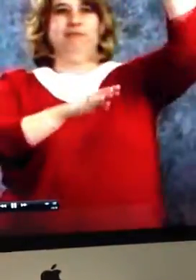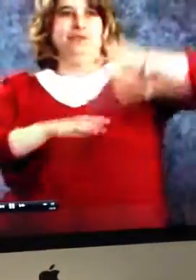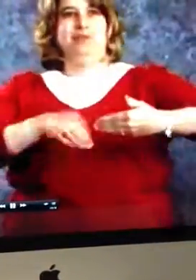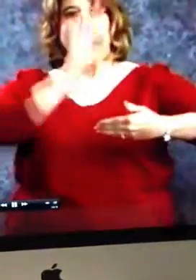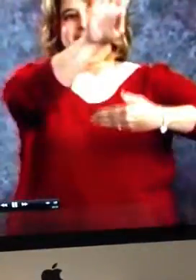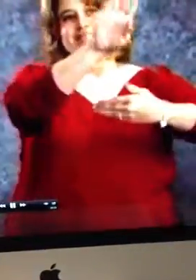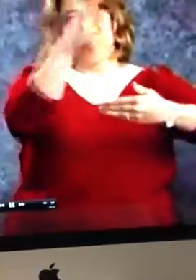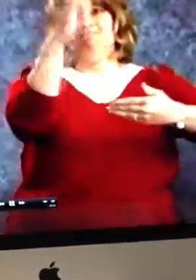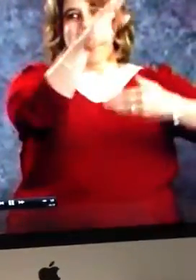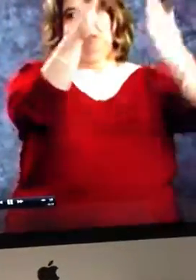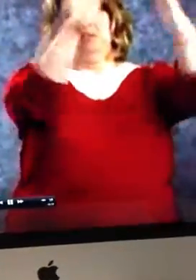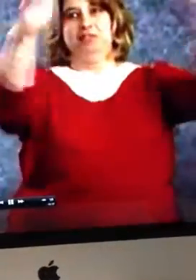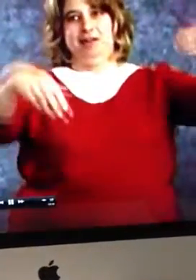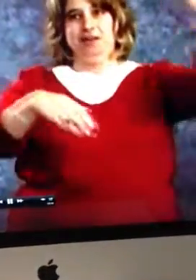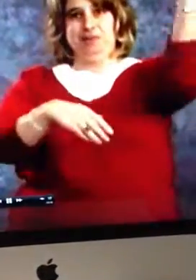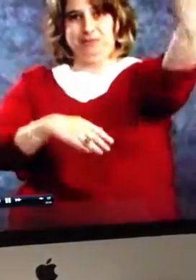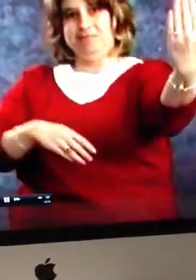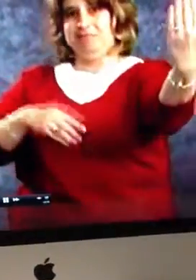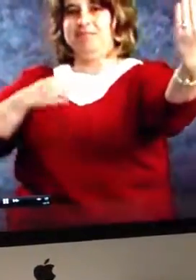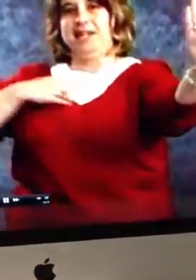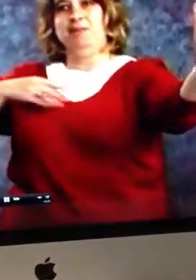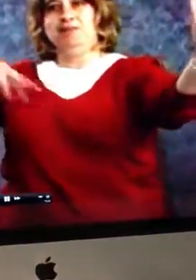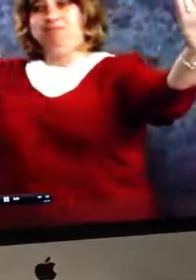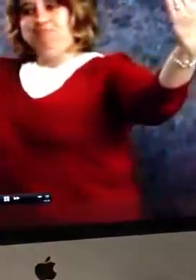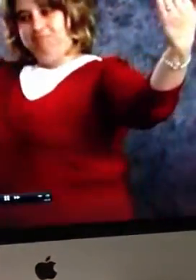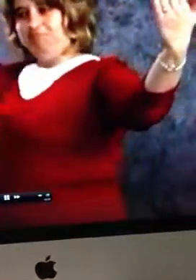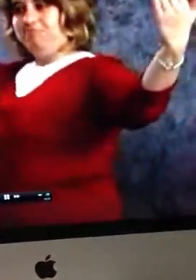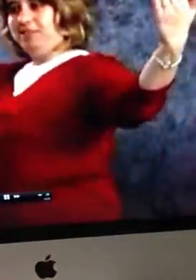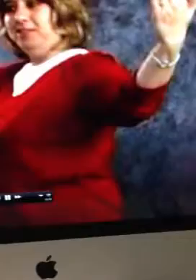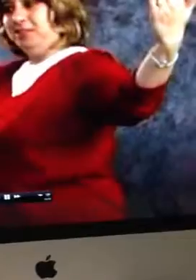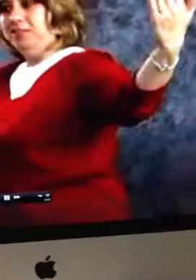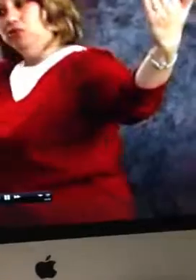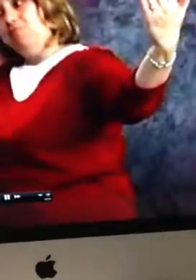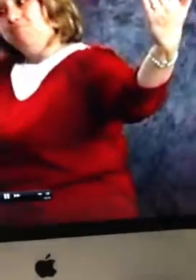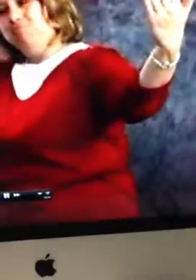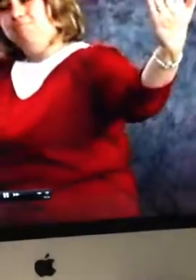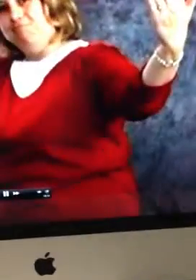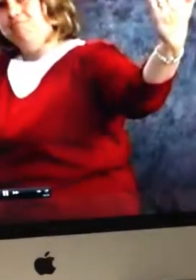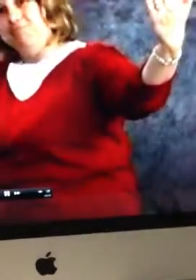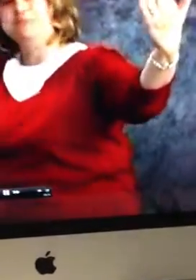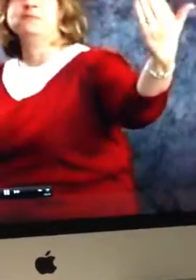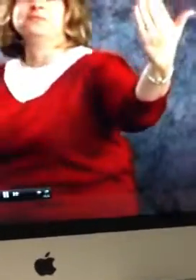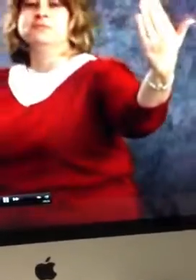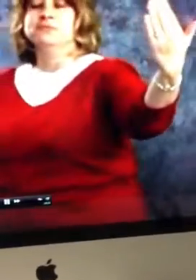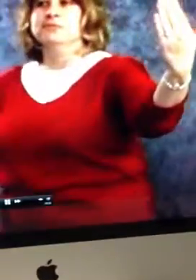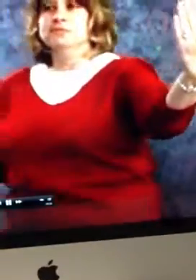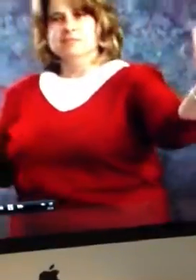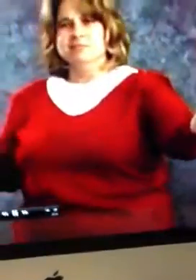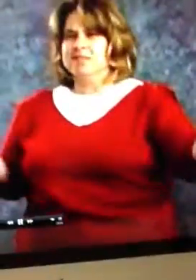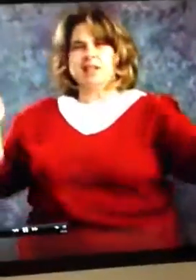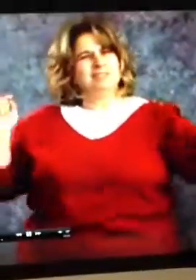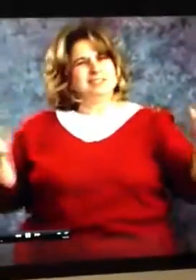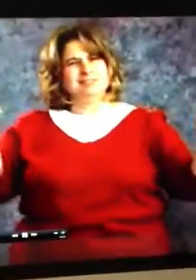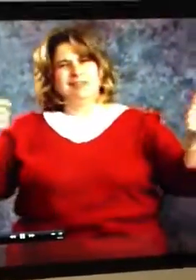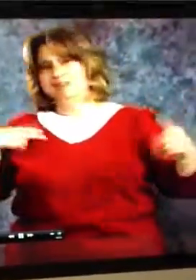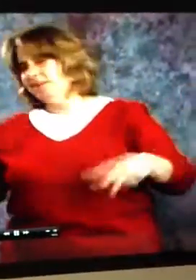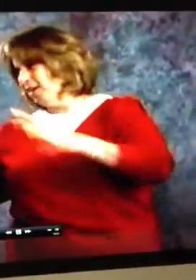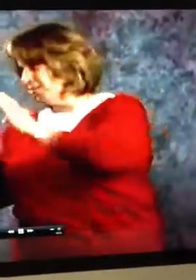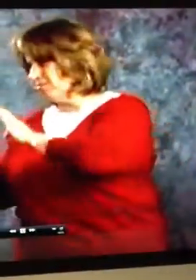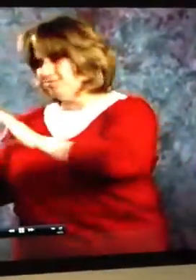We have a door that's placed at the front of the house, and at the time I was in the back of the house in the kitchen cooking. And